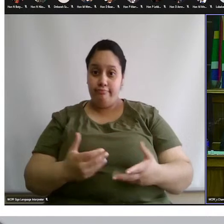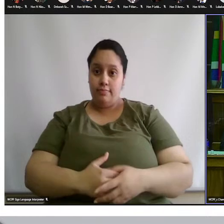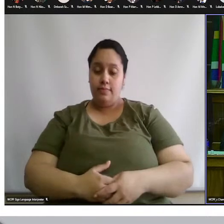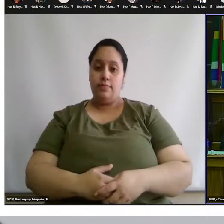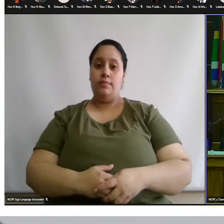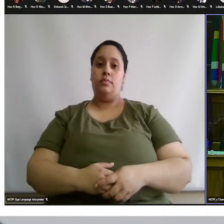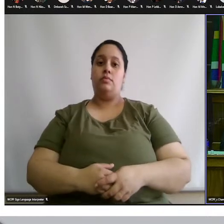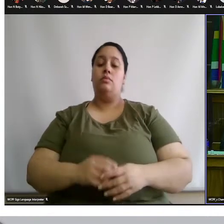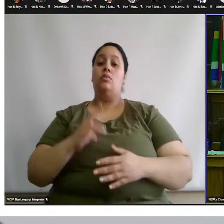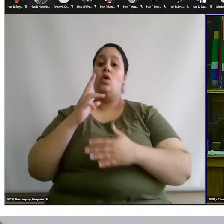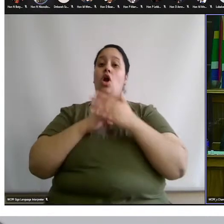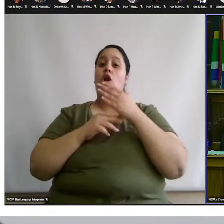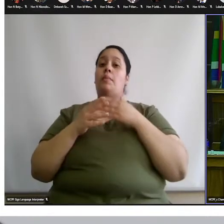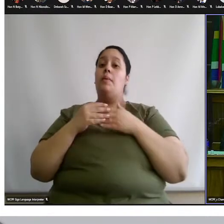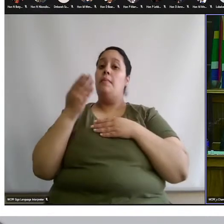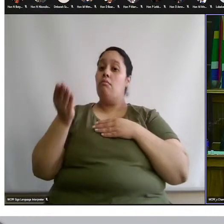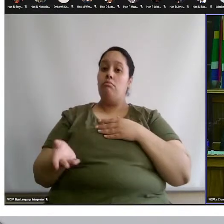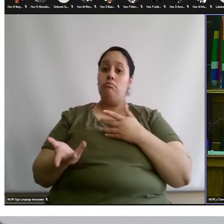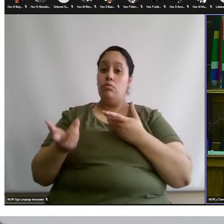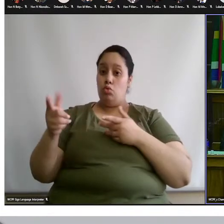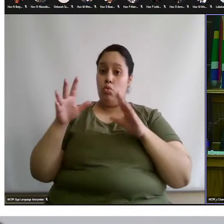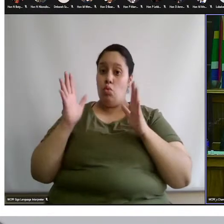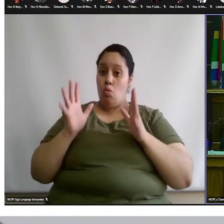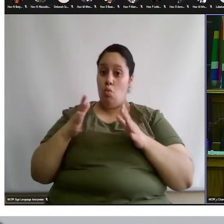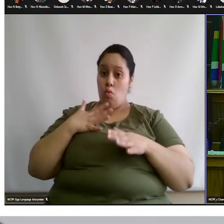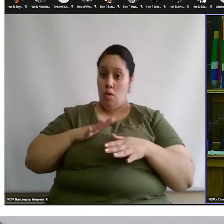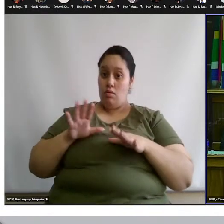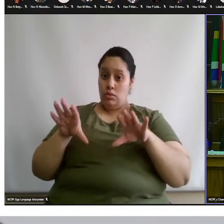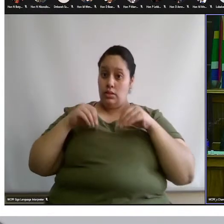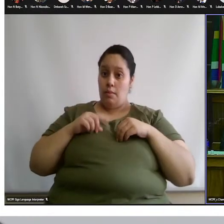Honourable the Leader of the Opposition, are you willing to take a question?